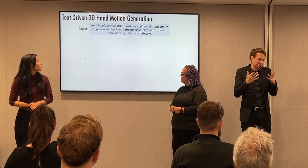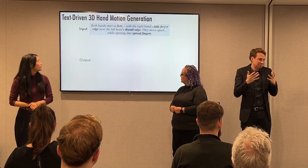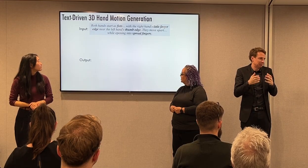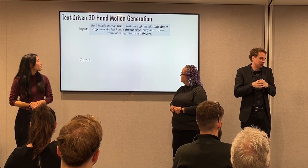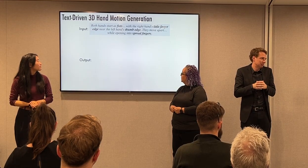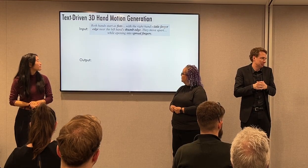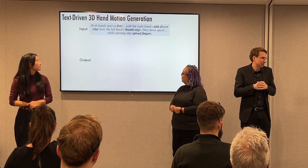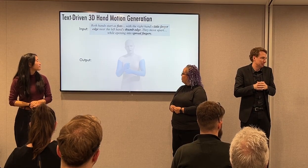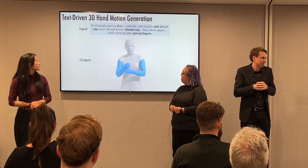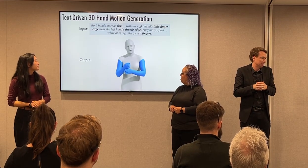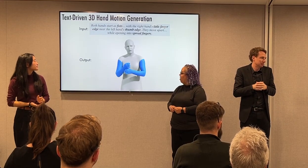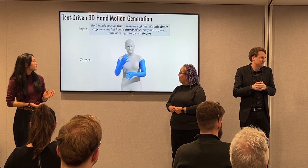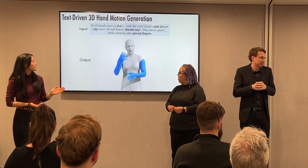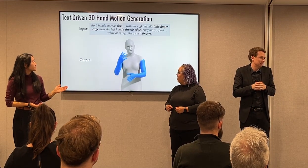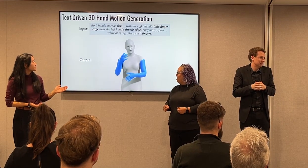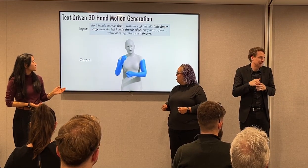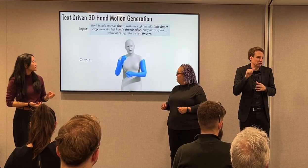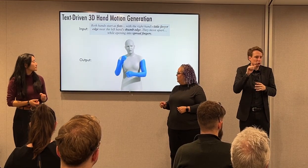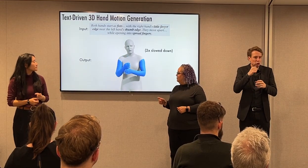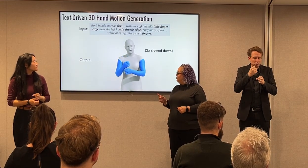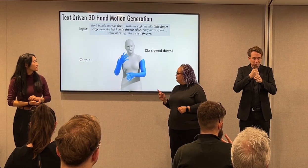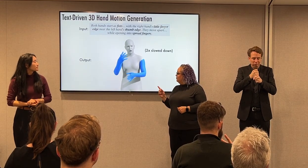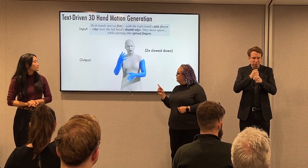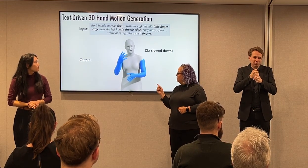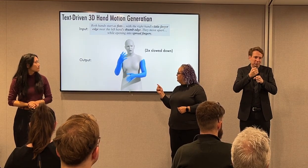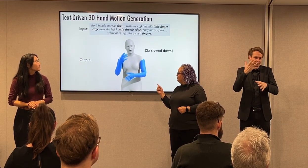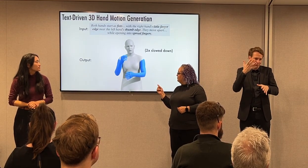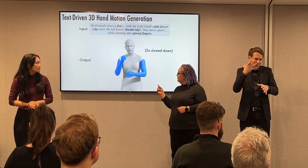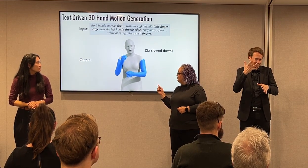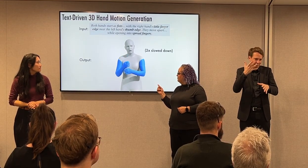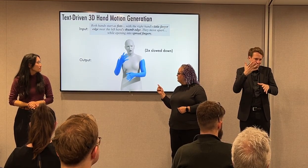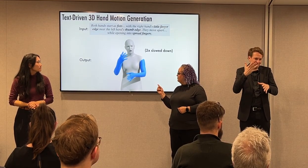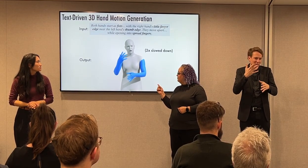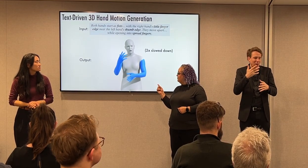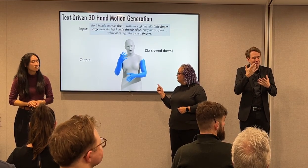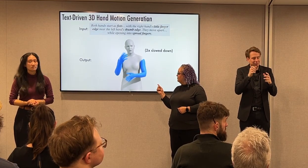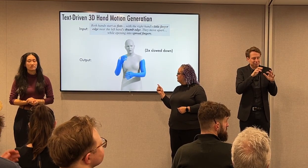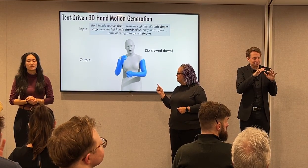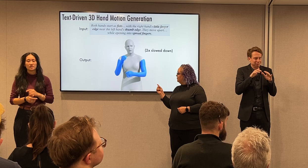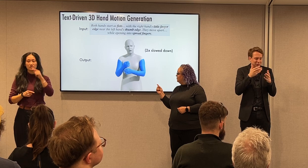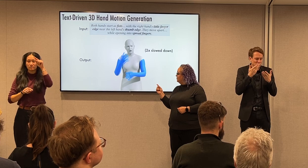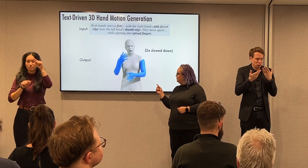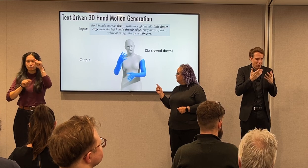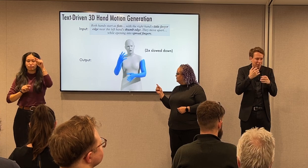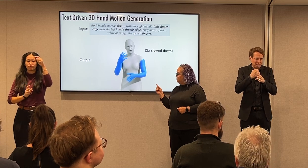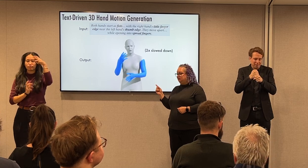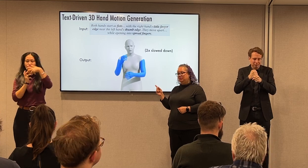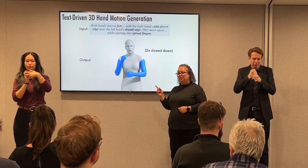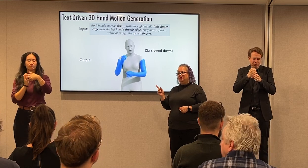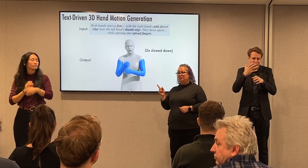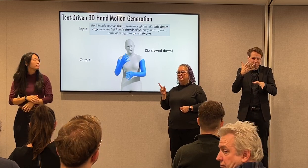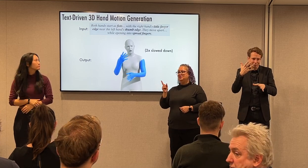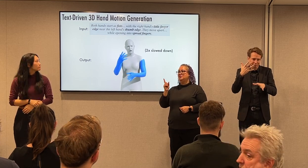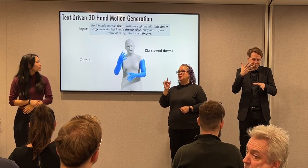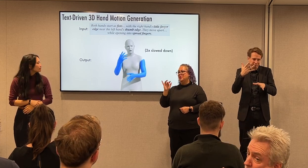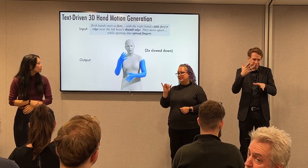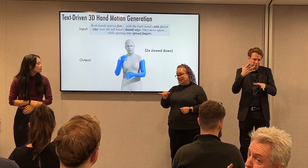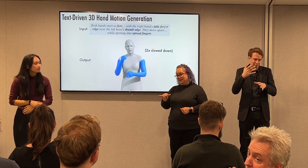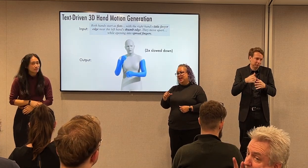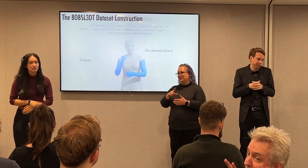output should be a 3D motion that fits the description. So this would be a valid generation.